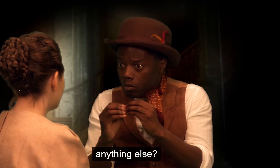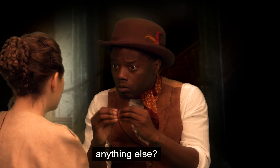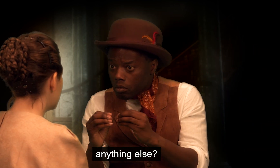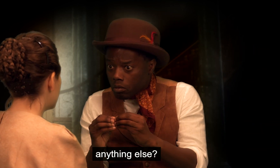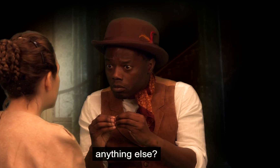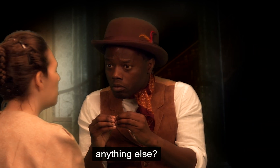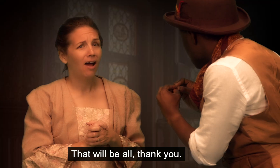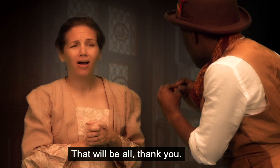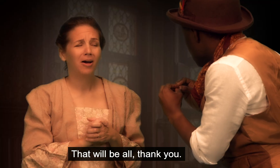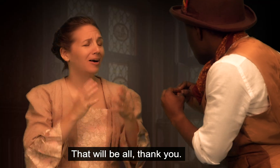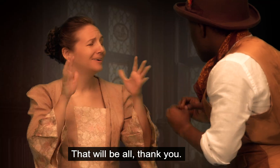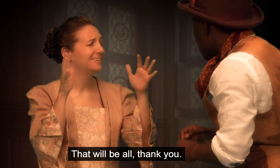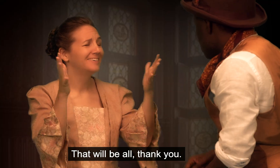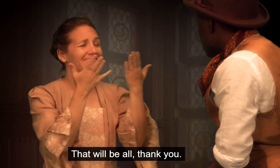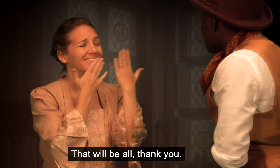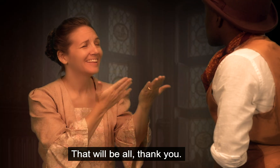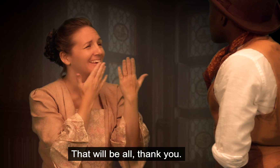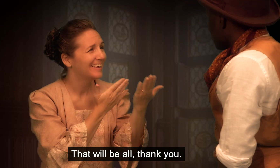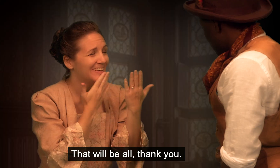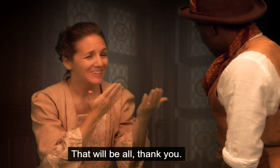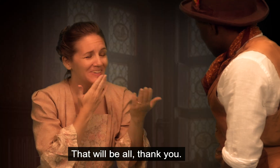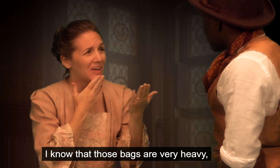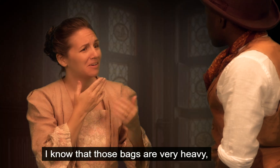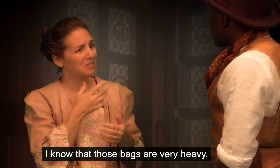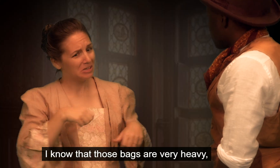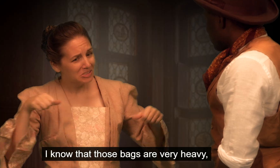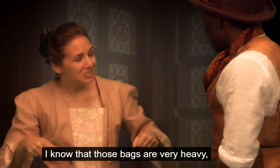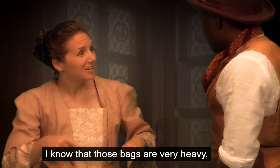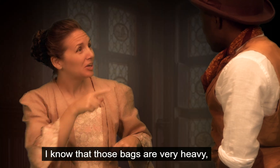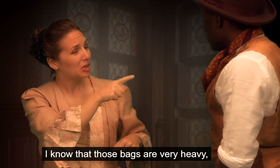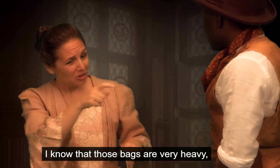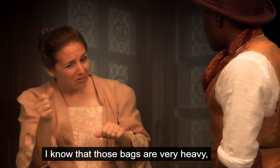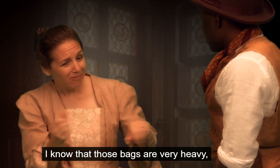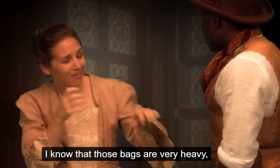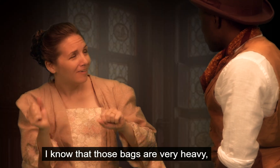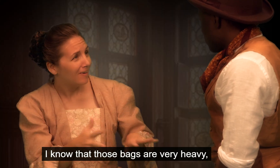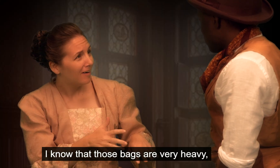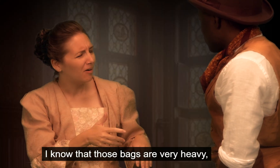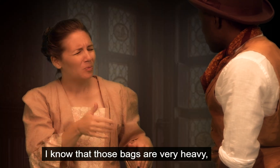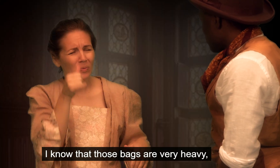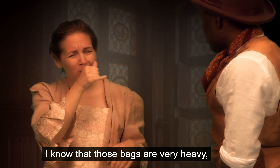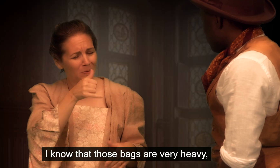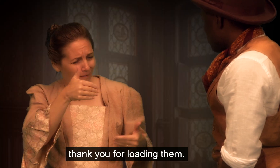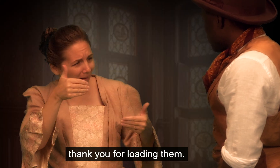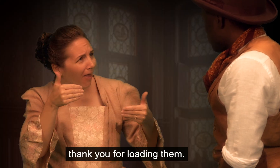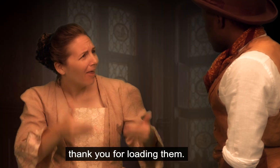Anything else? That will be all, thank you. I know that those bags are very heavy. Thank